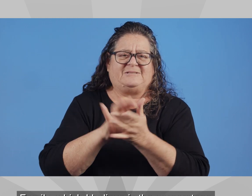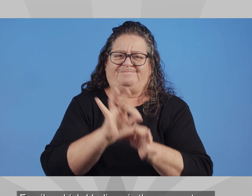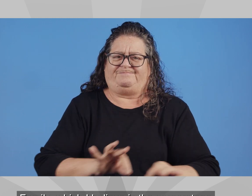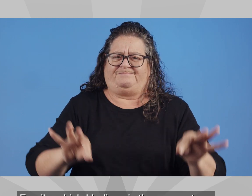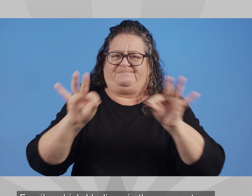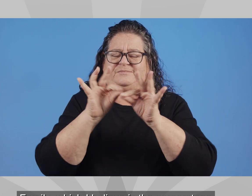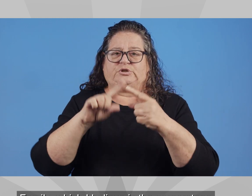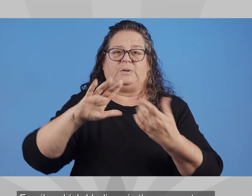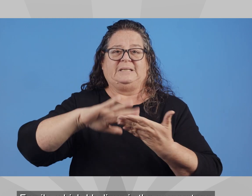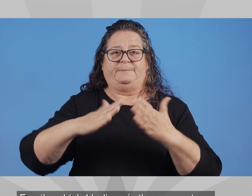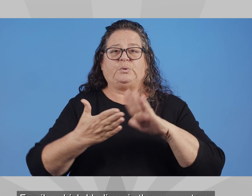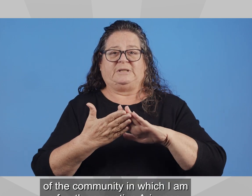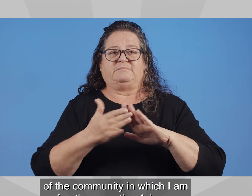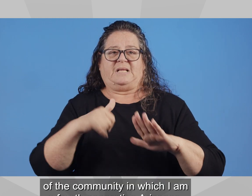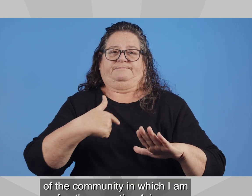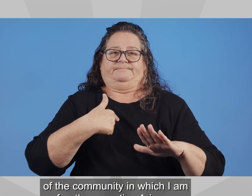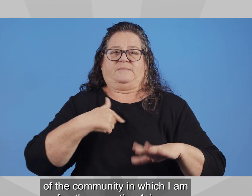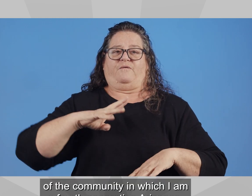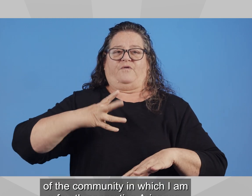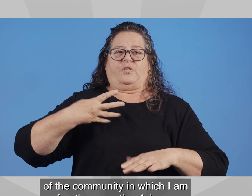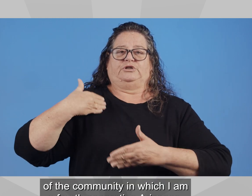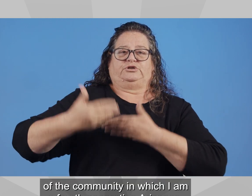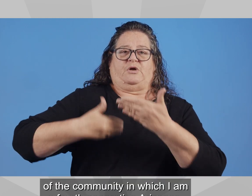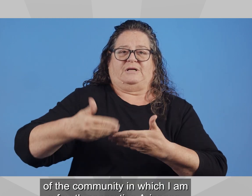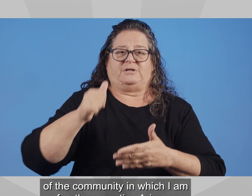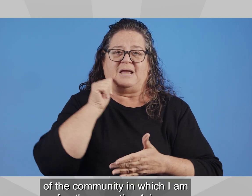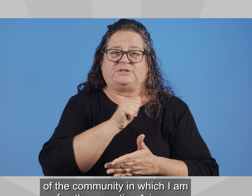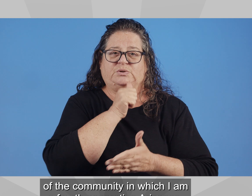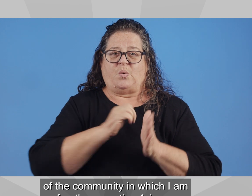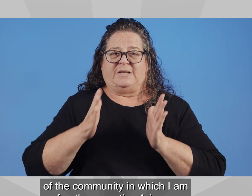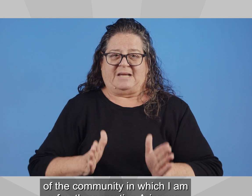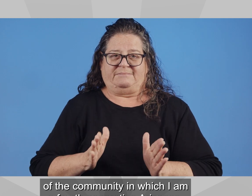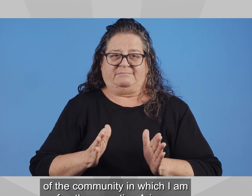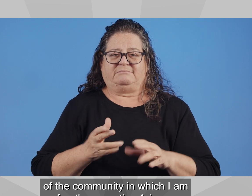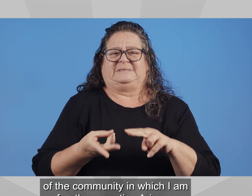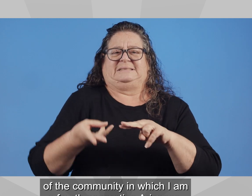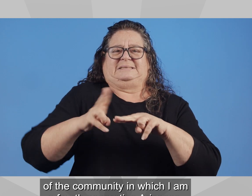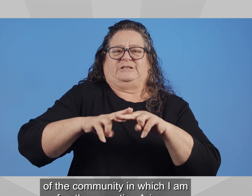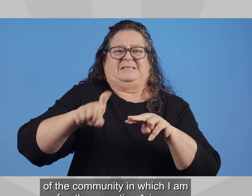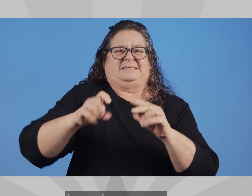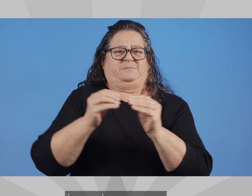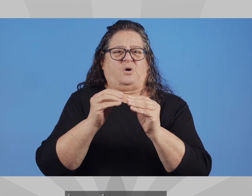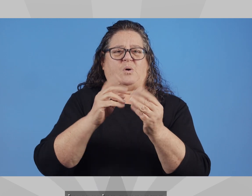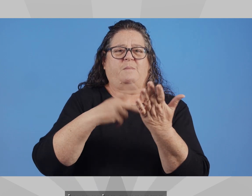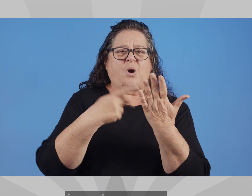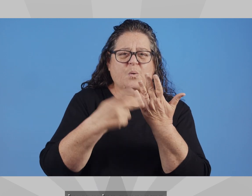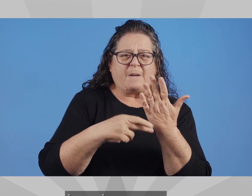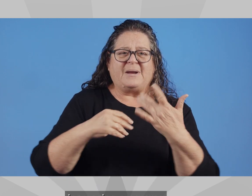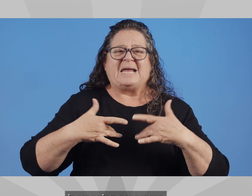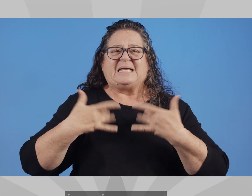Family, which I believe is the cornerstone of the community in which I am a 4th-generation Arizonan,